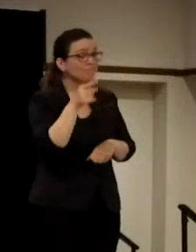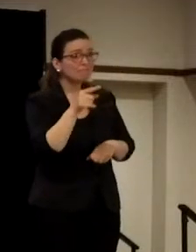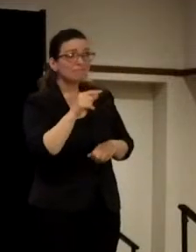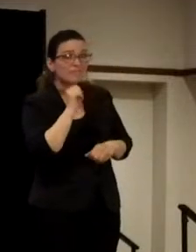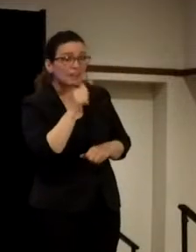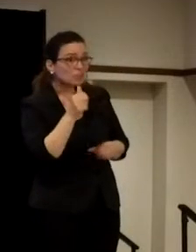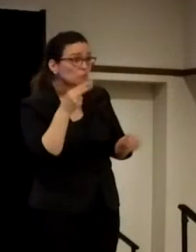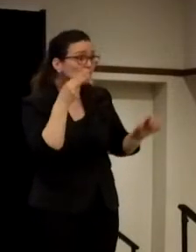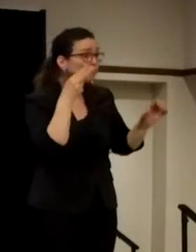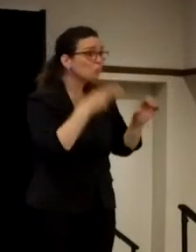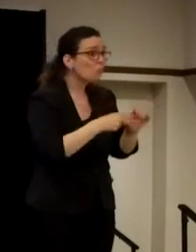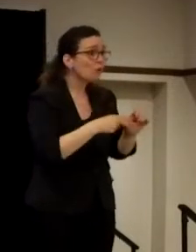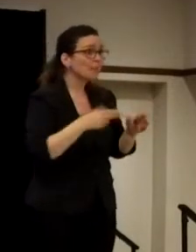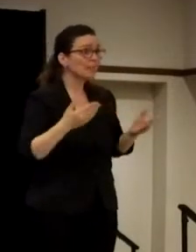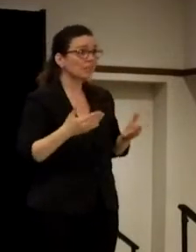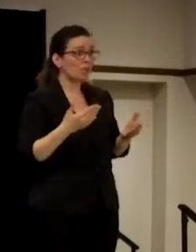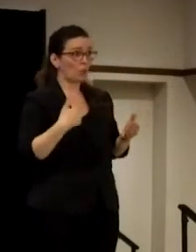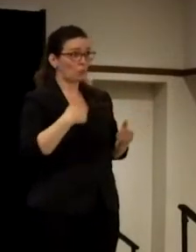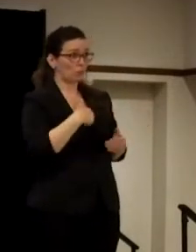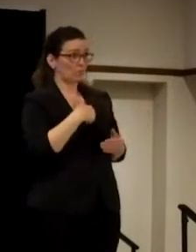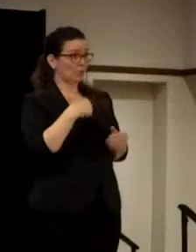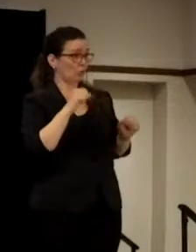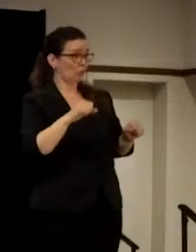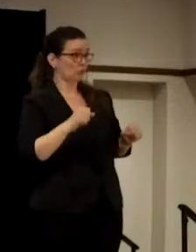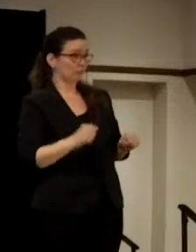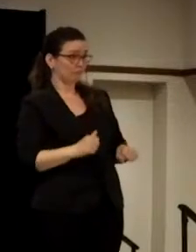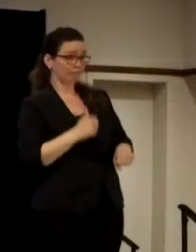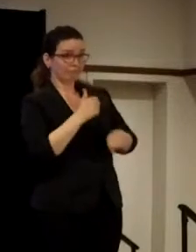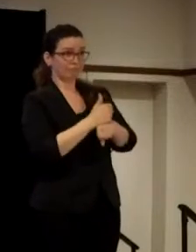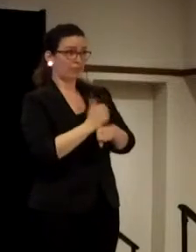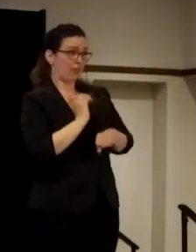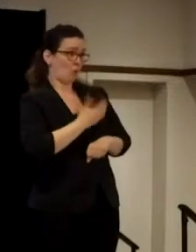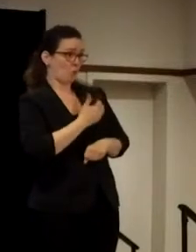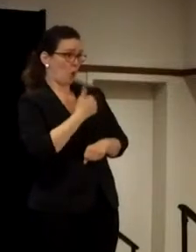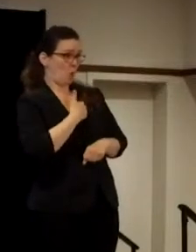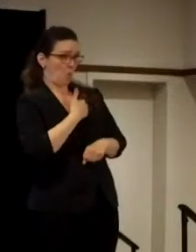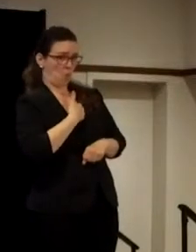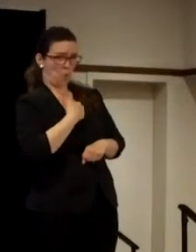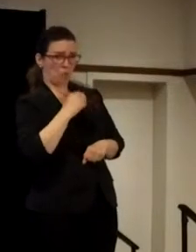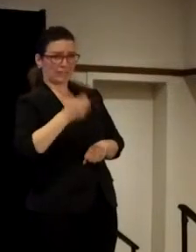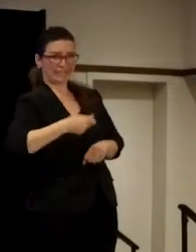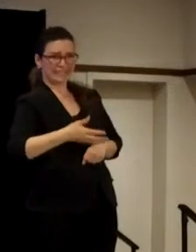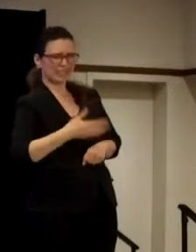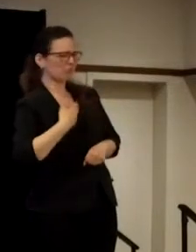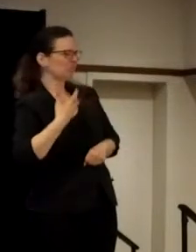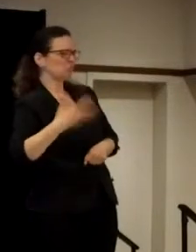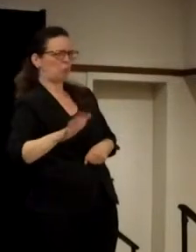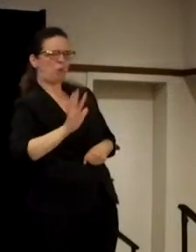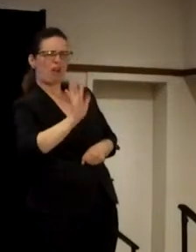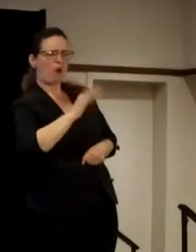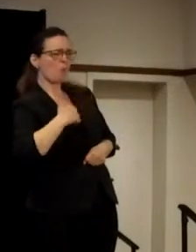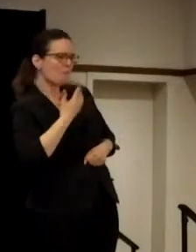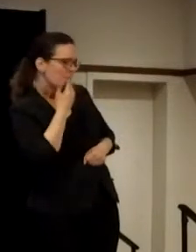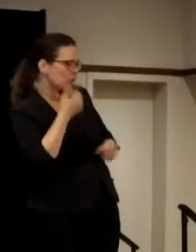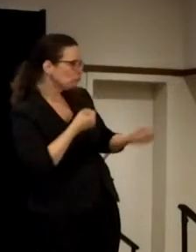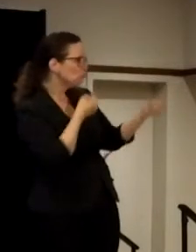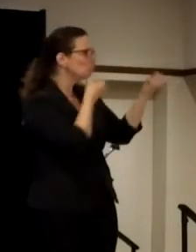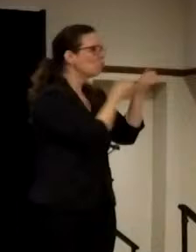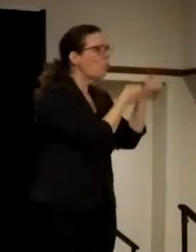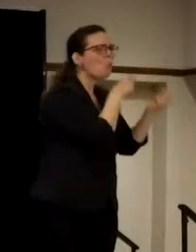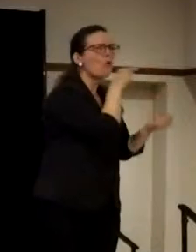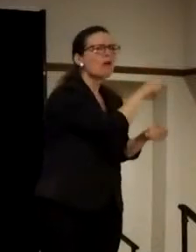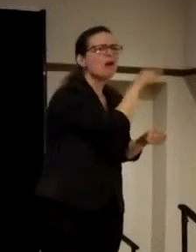our own casino. But we deemed it was in our interest to work with the Oneida Nation, and that's been a very